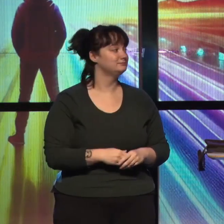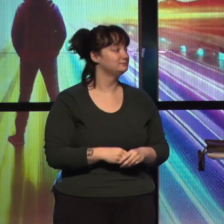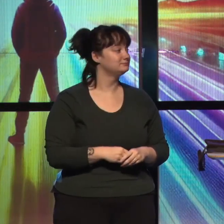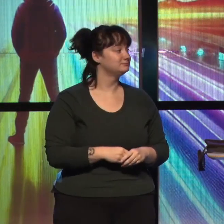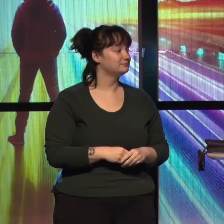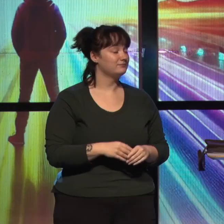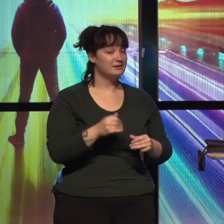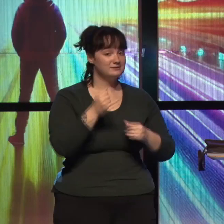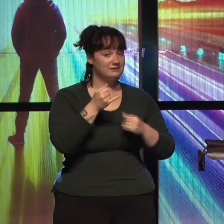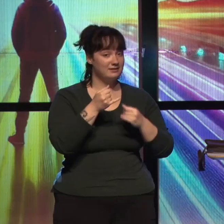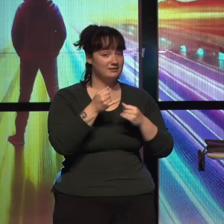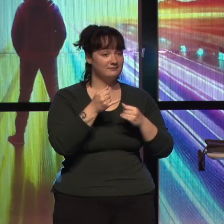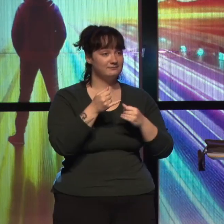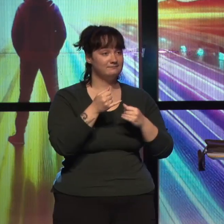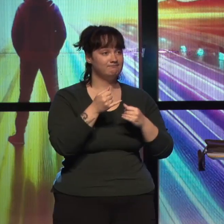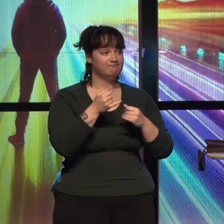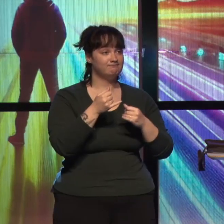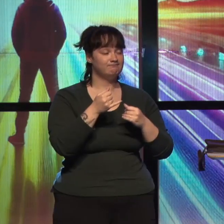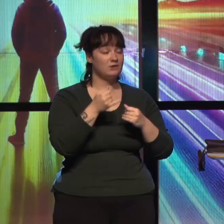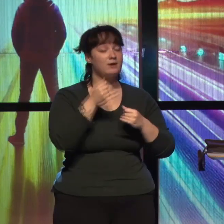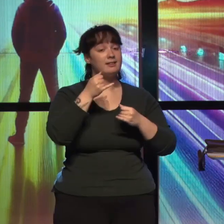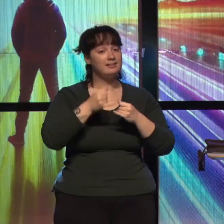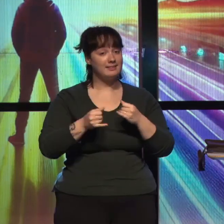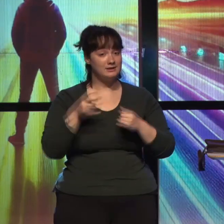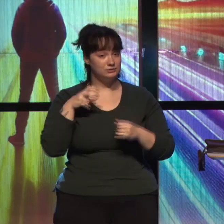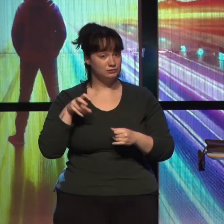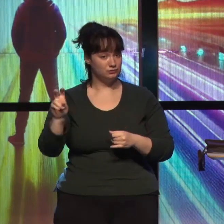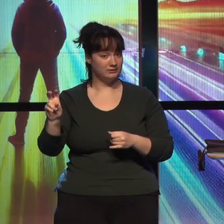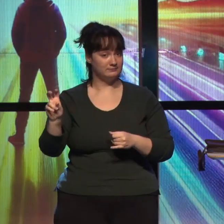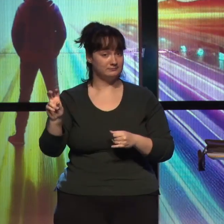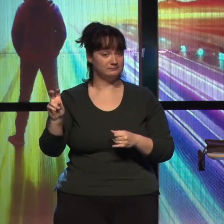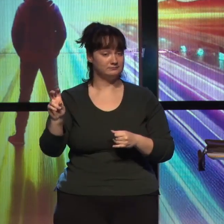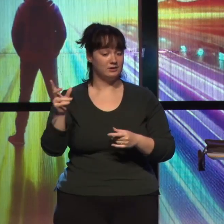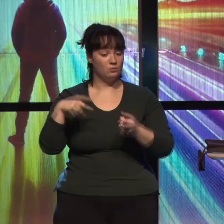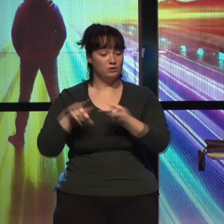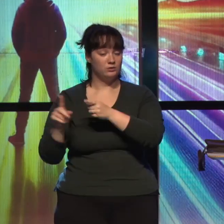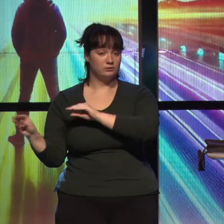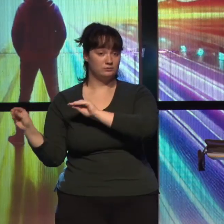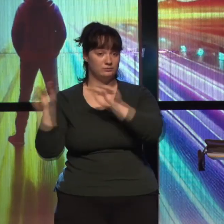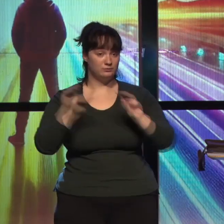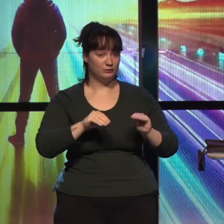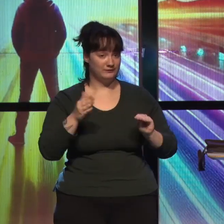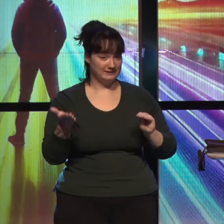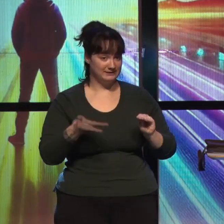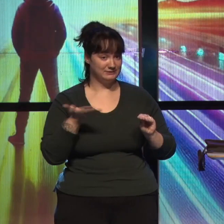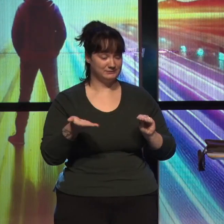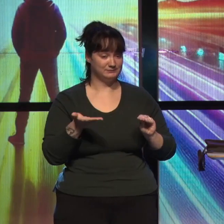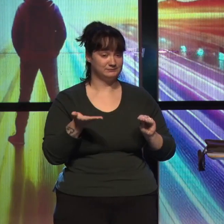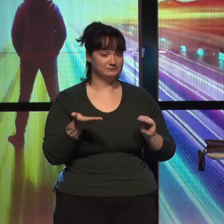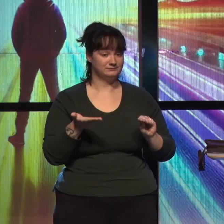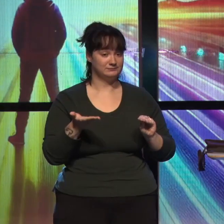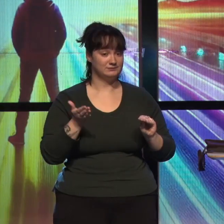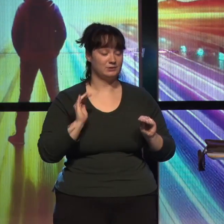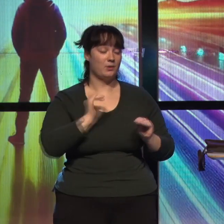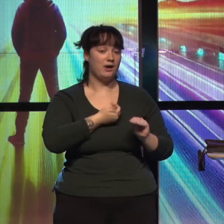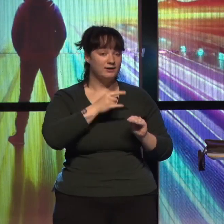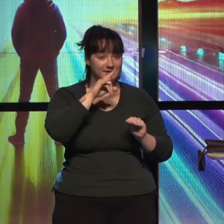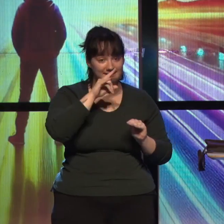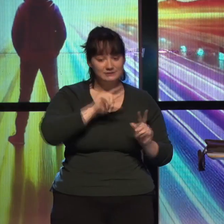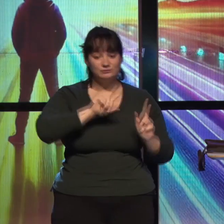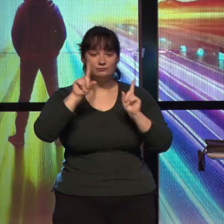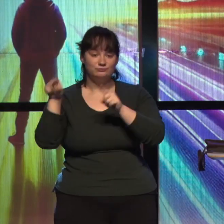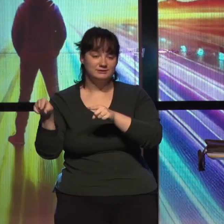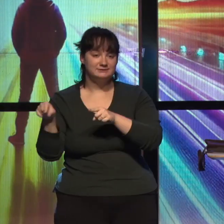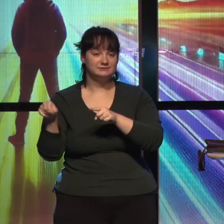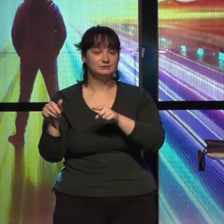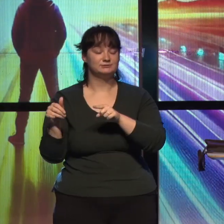was one of our last trips that we did when we were moving out here. So we took our kiddos and we said, let's go to New York